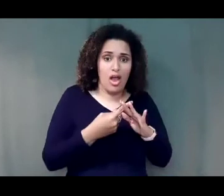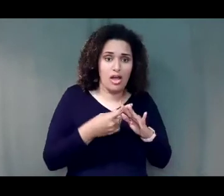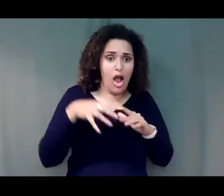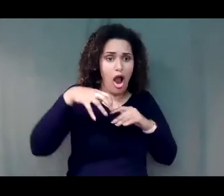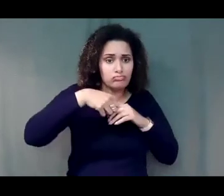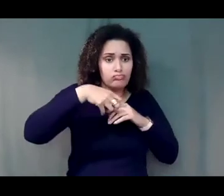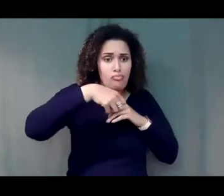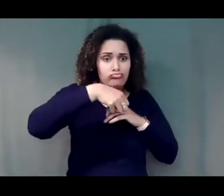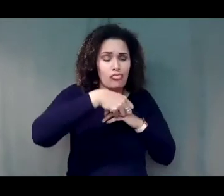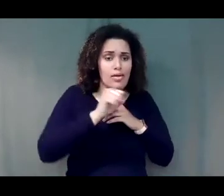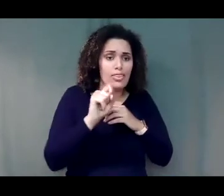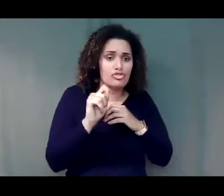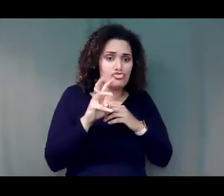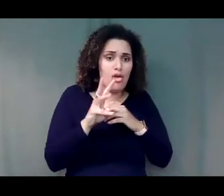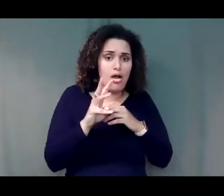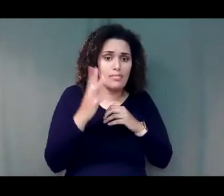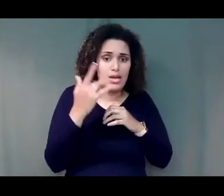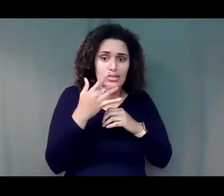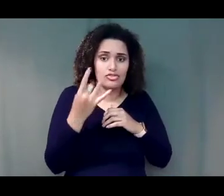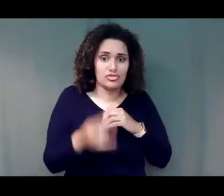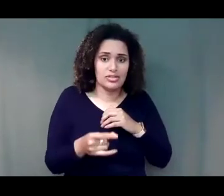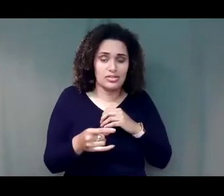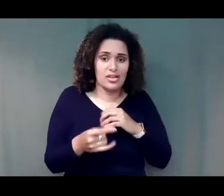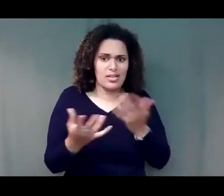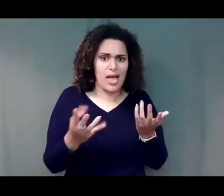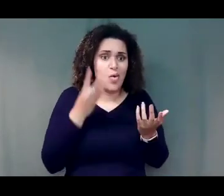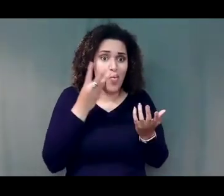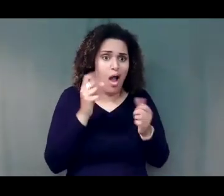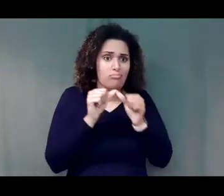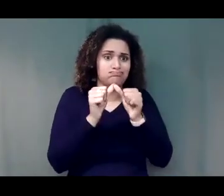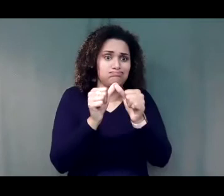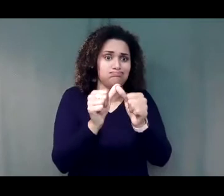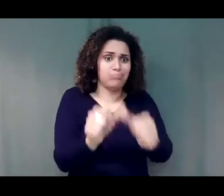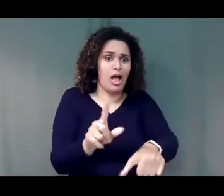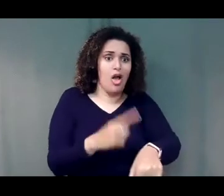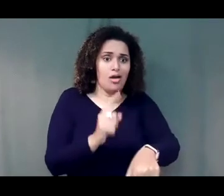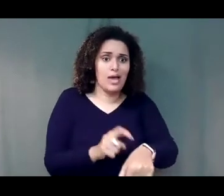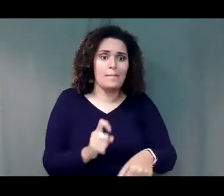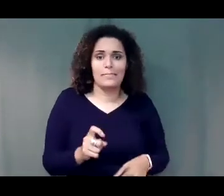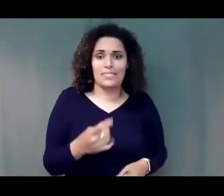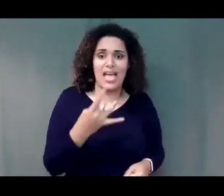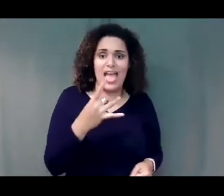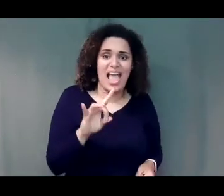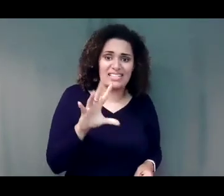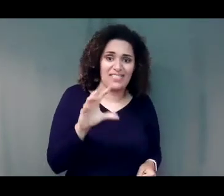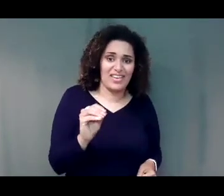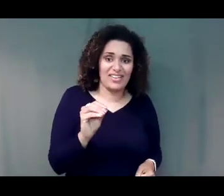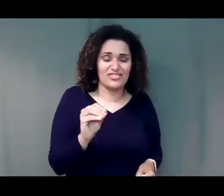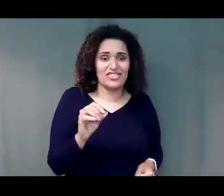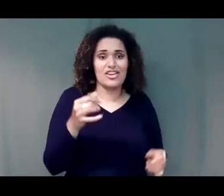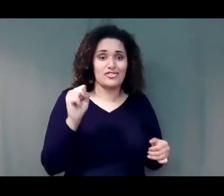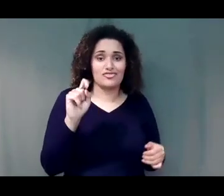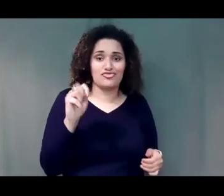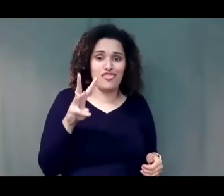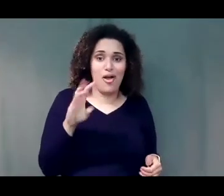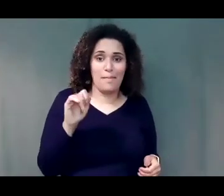out the of the straw, wall. because it was so good. Talk about wine lasting a long time, right? You want to try a 1850 straw bale. The horse probably, I don't know